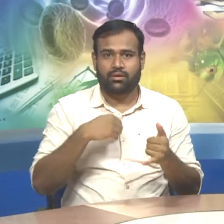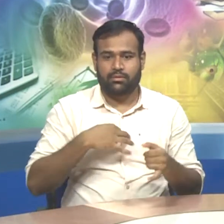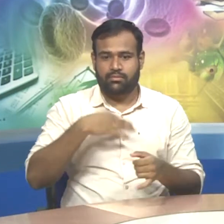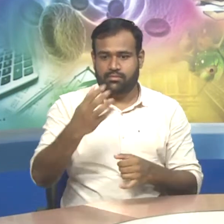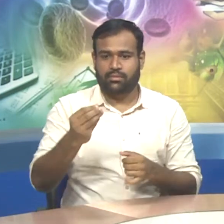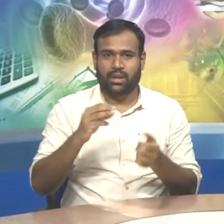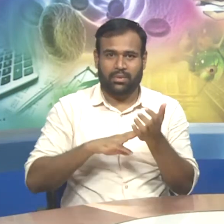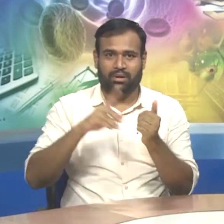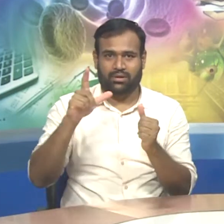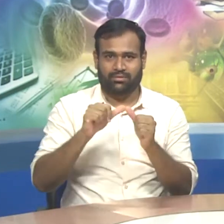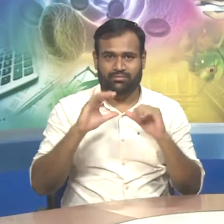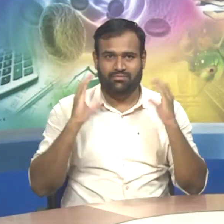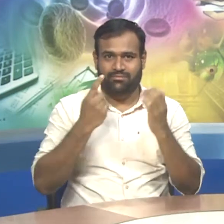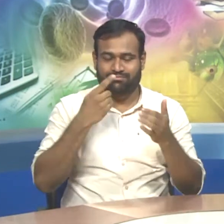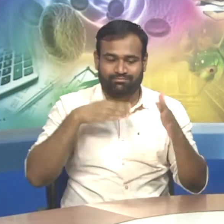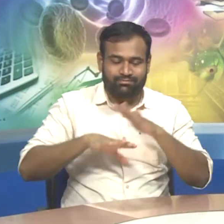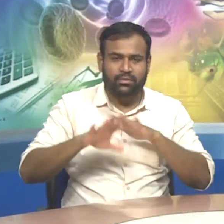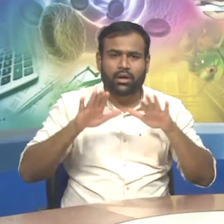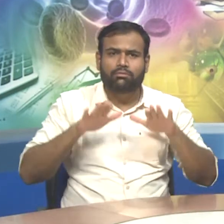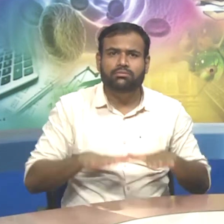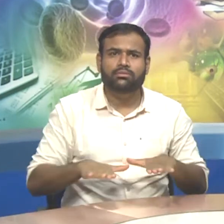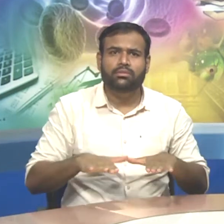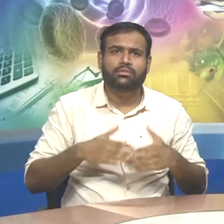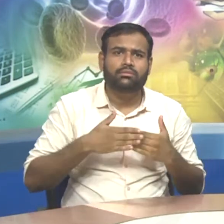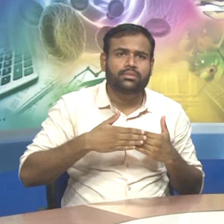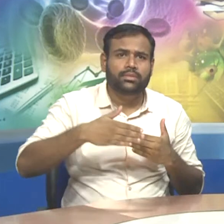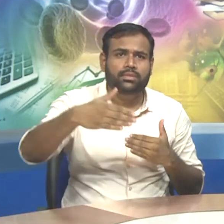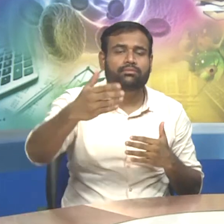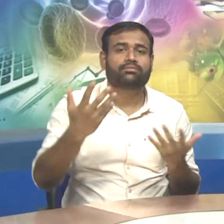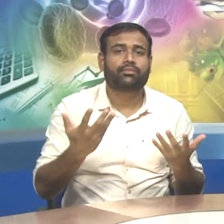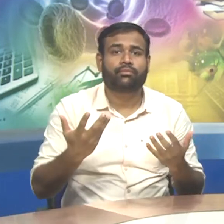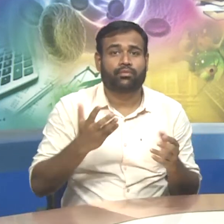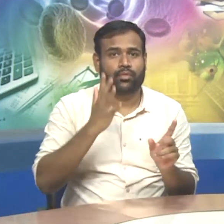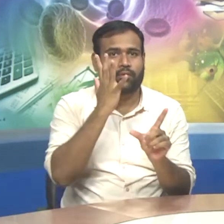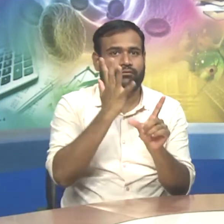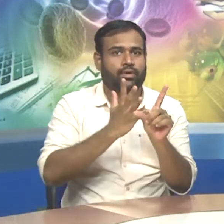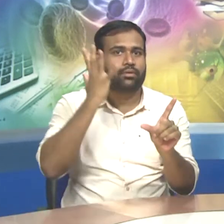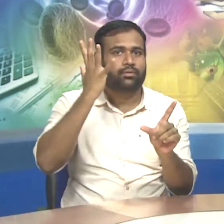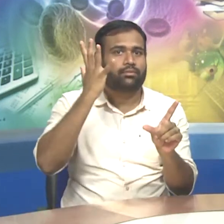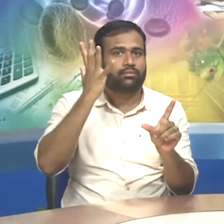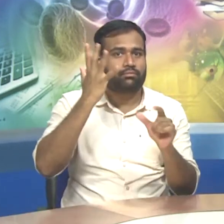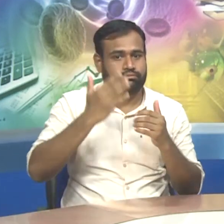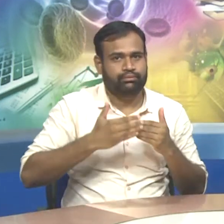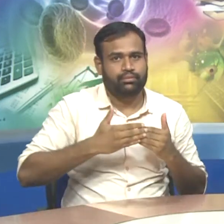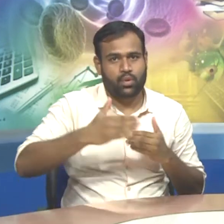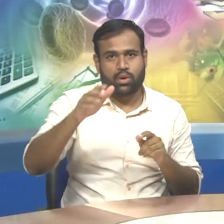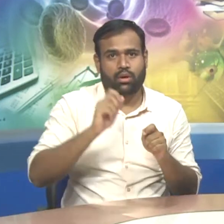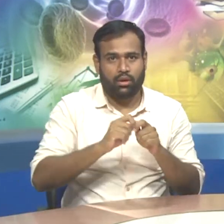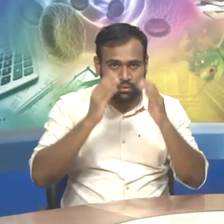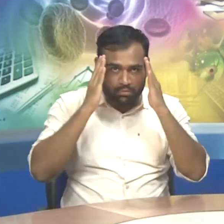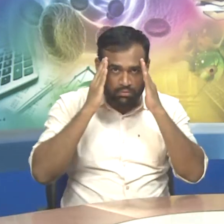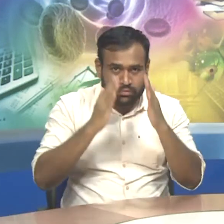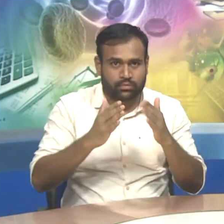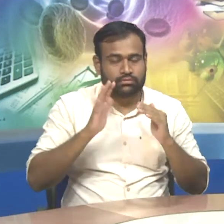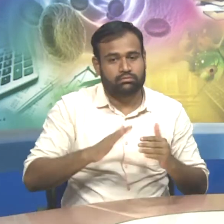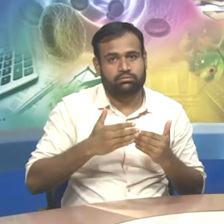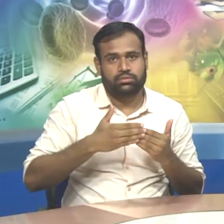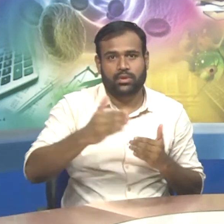Let us now understand the tenure of Vidhan Sabha. Tenure of Vidhan Sabha is 5 years, but